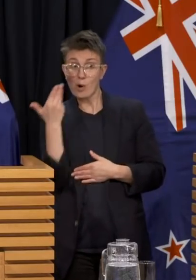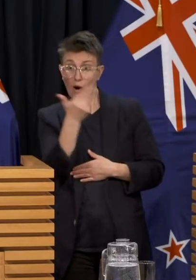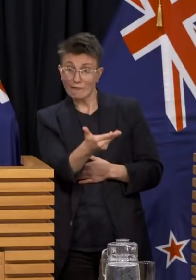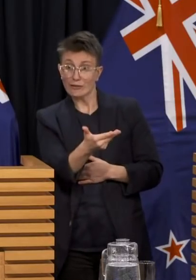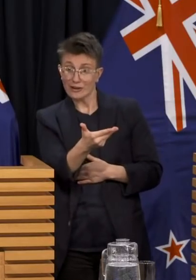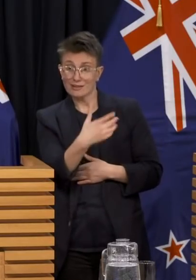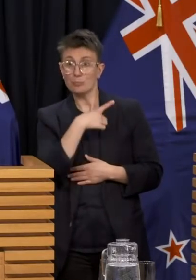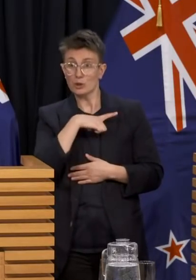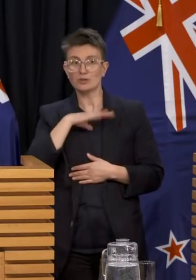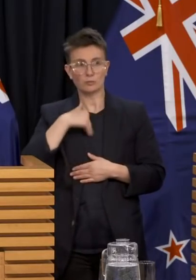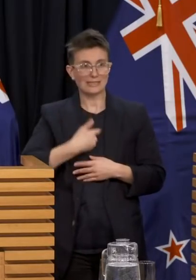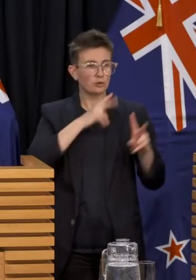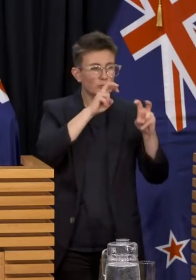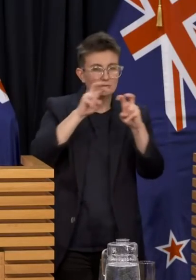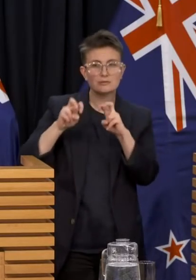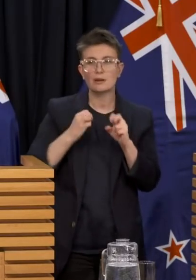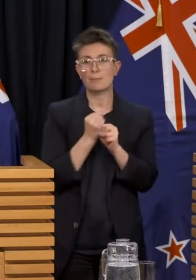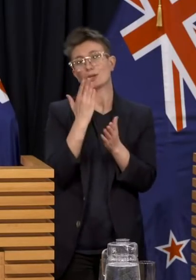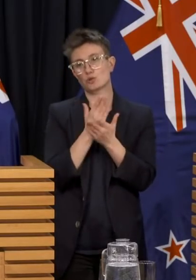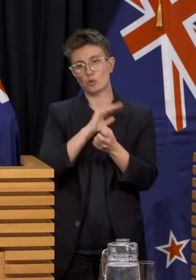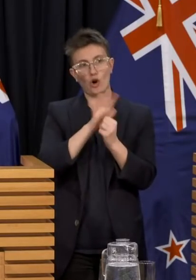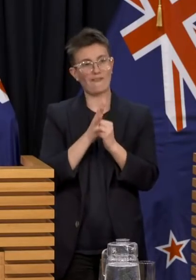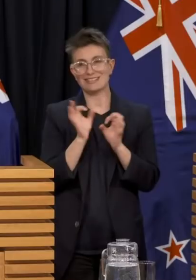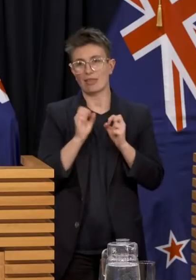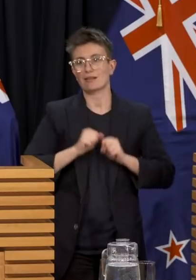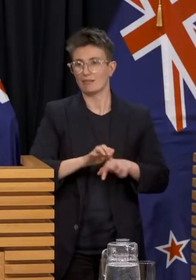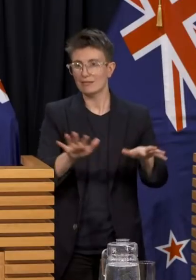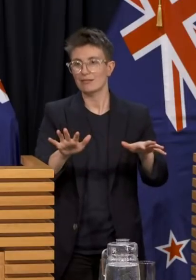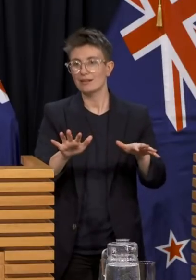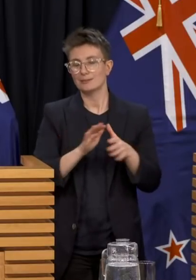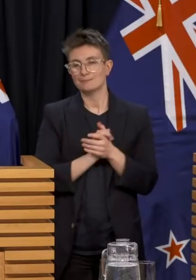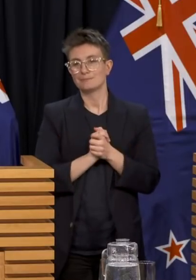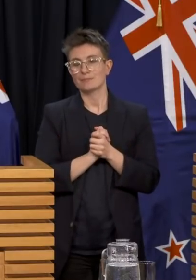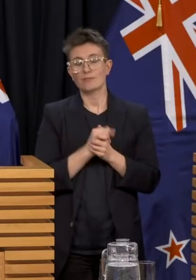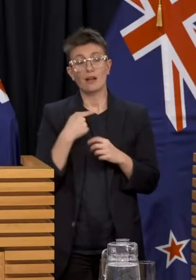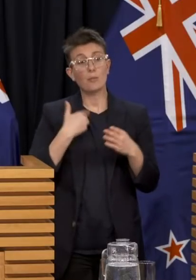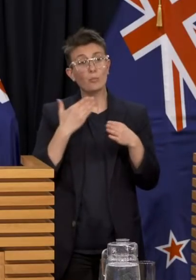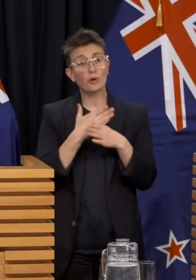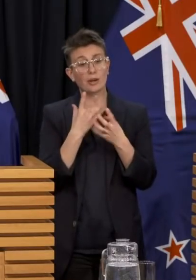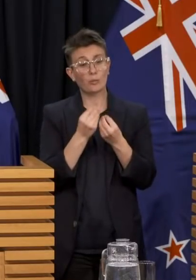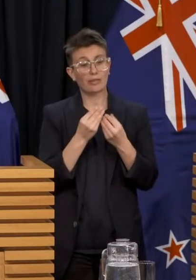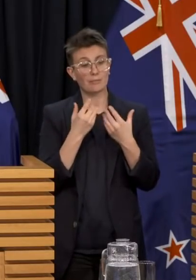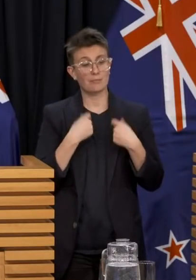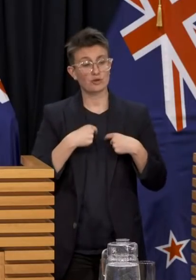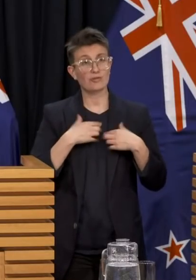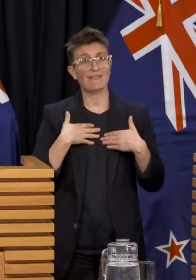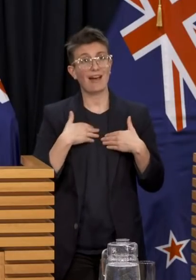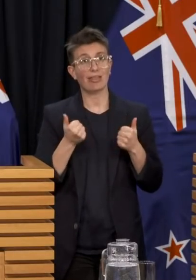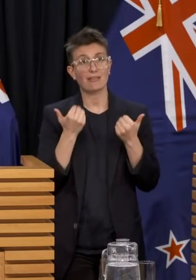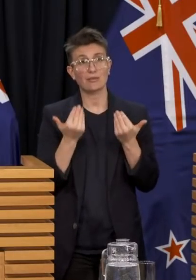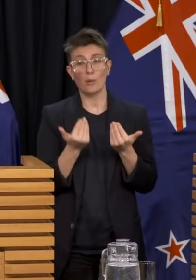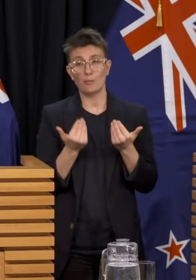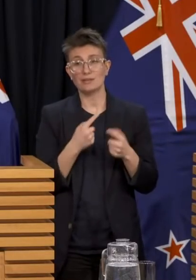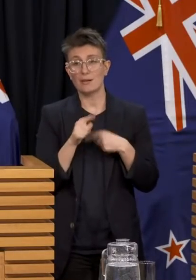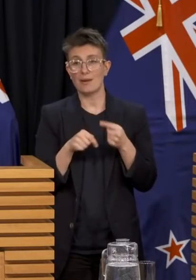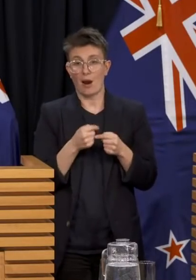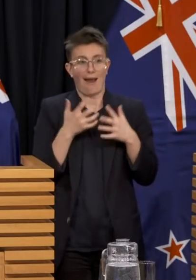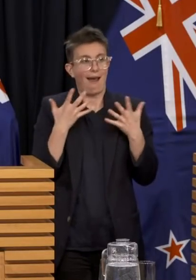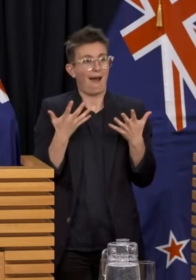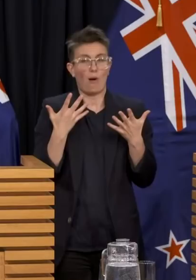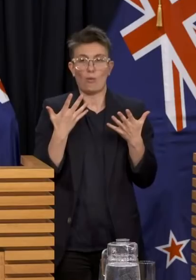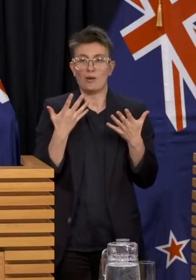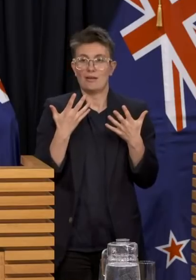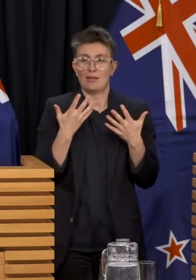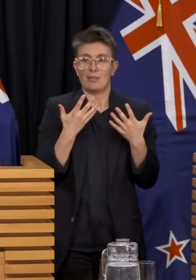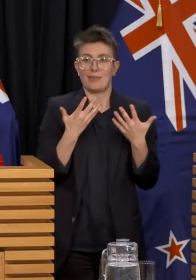to take those tests. I'm working with the Ministry of Health at the moment on looking at how they present the data from